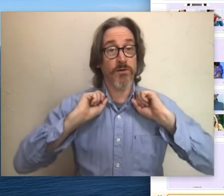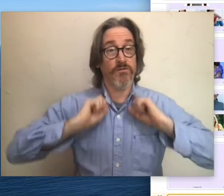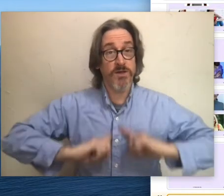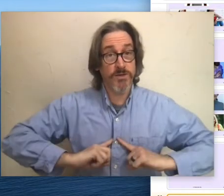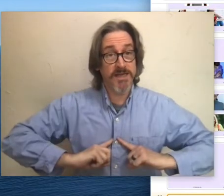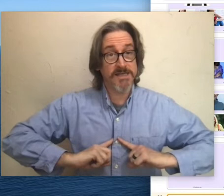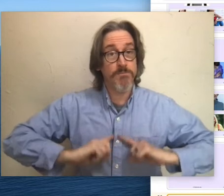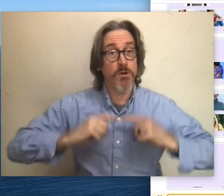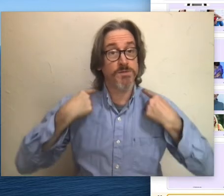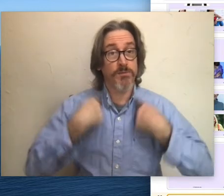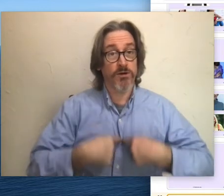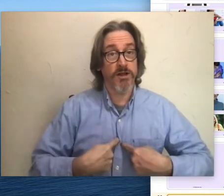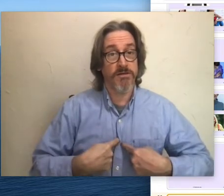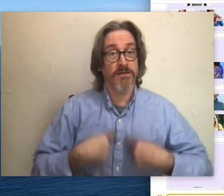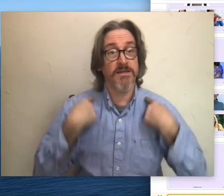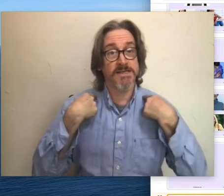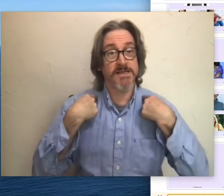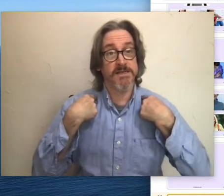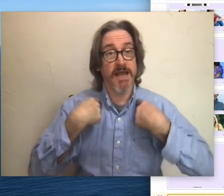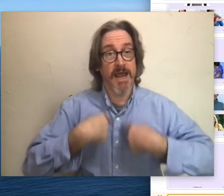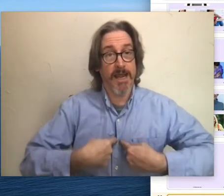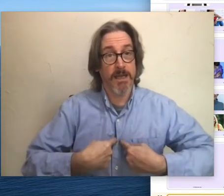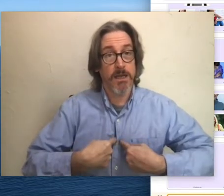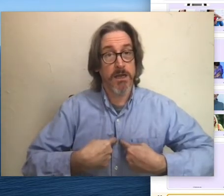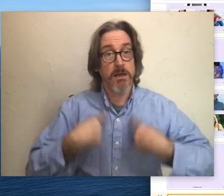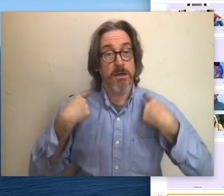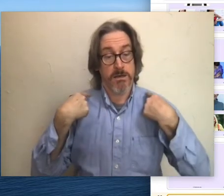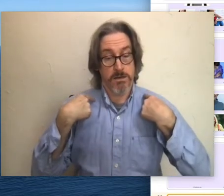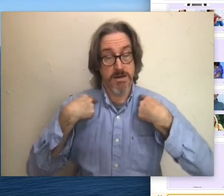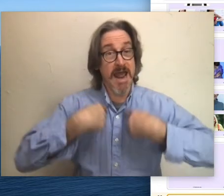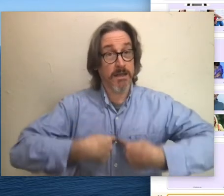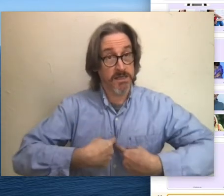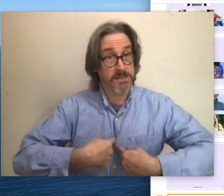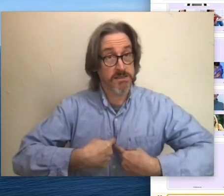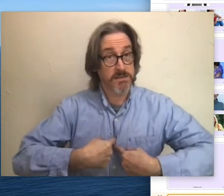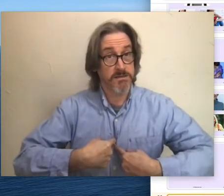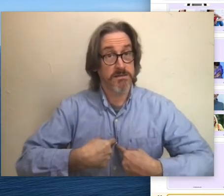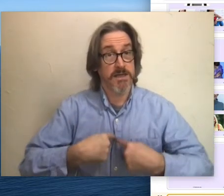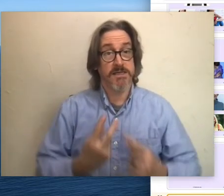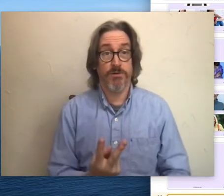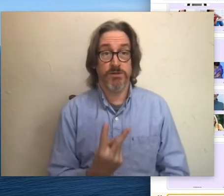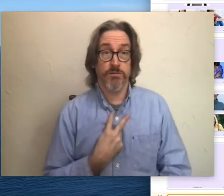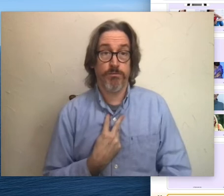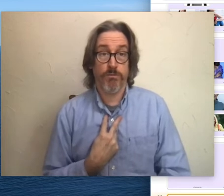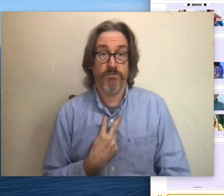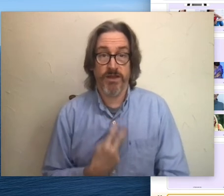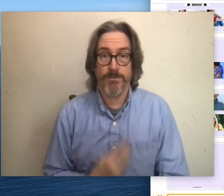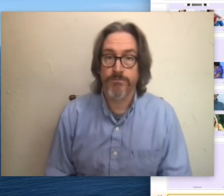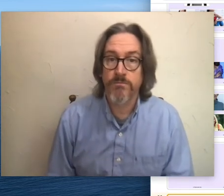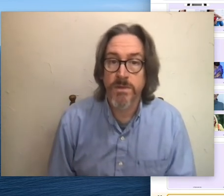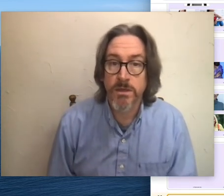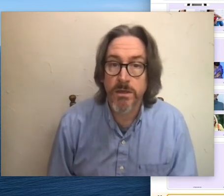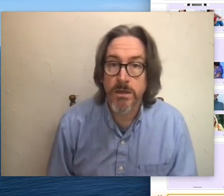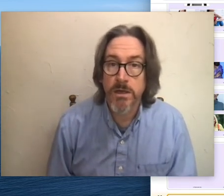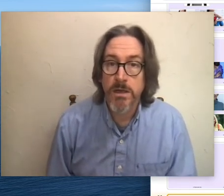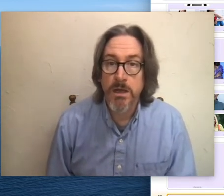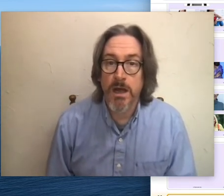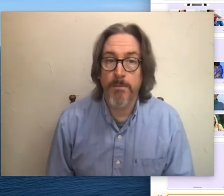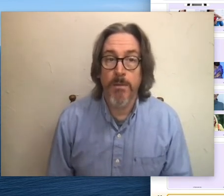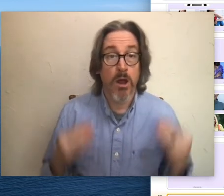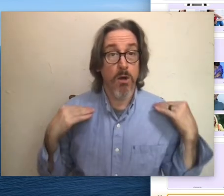That's why if we do this, then most people are going to think this is a necklace as opposed to the